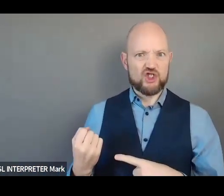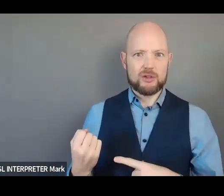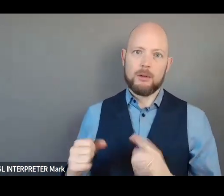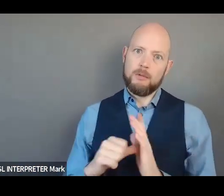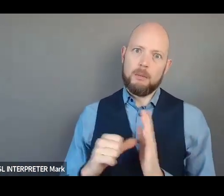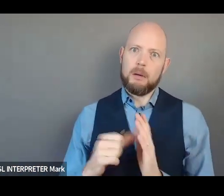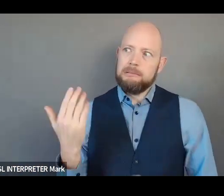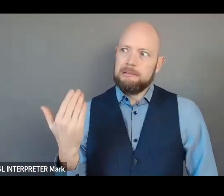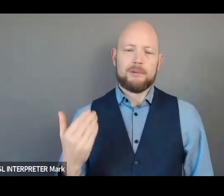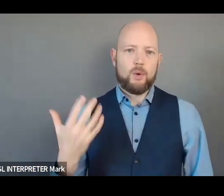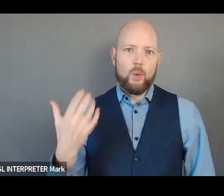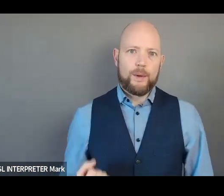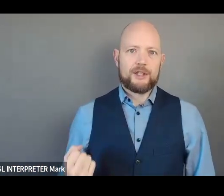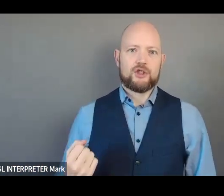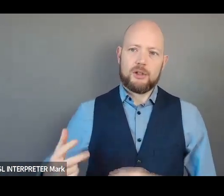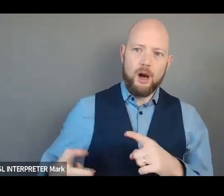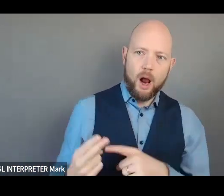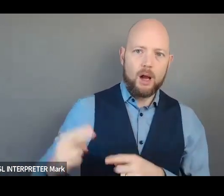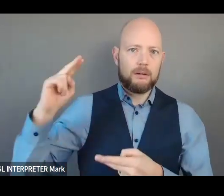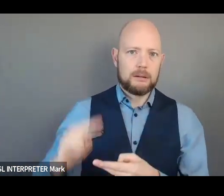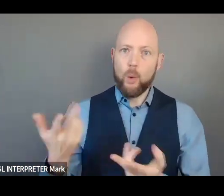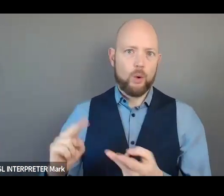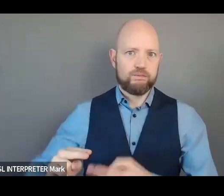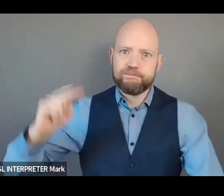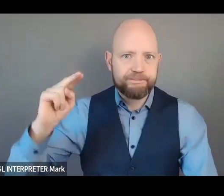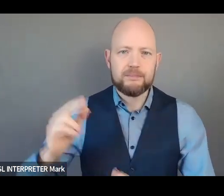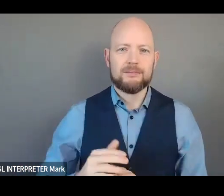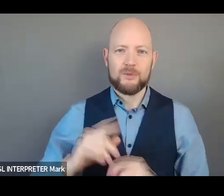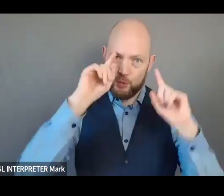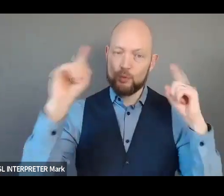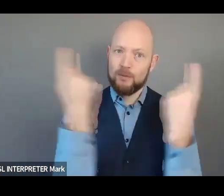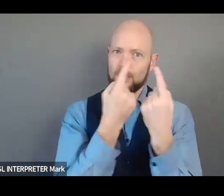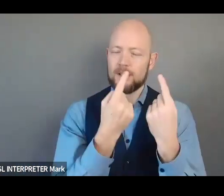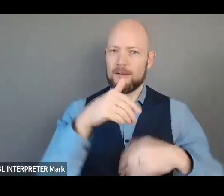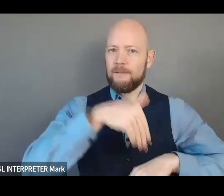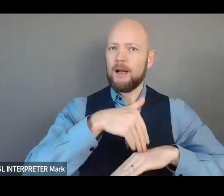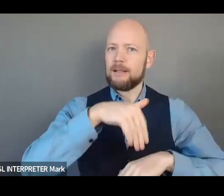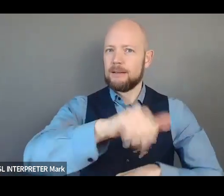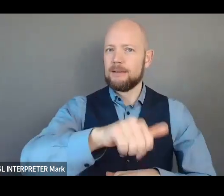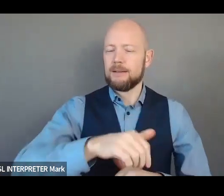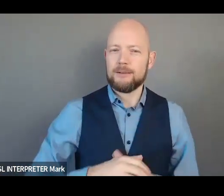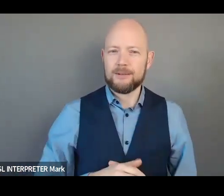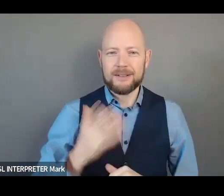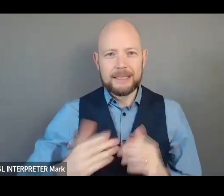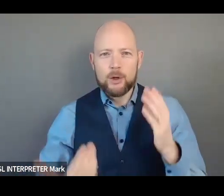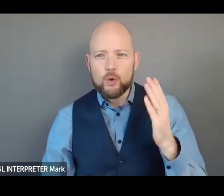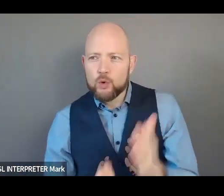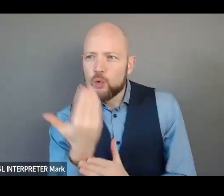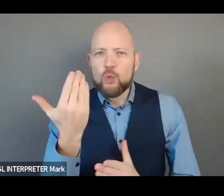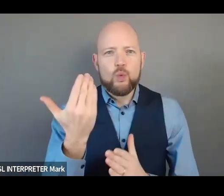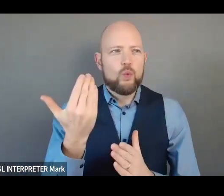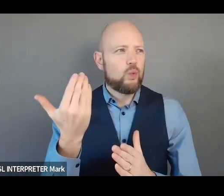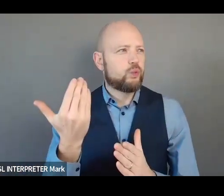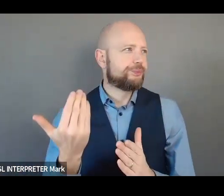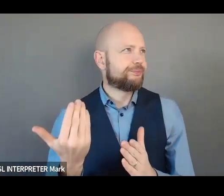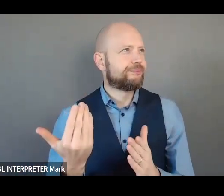particularly in the university education sector. But we certainly need to have more forms of, I would call that pluralism, in the sense